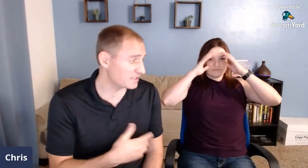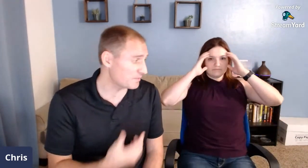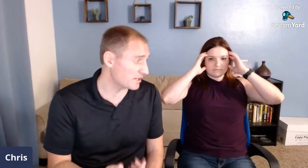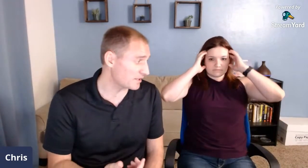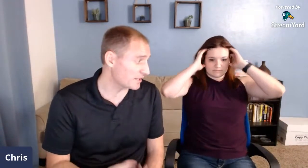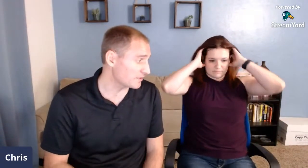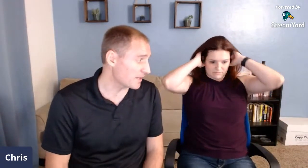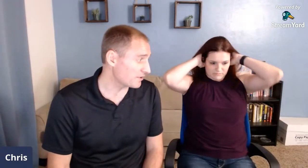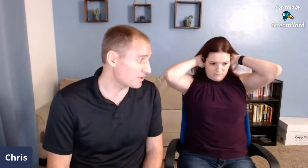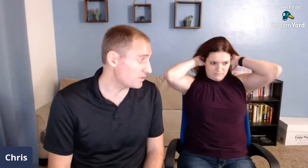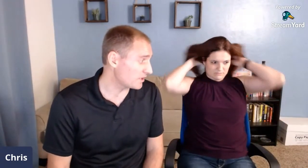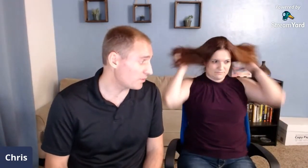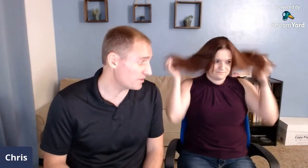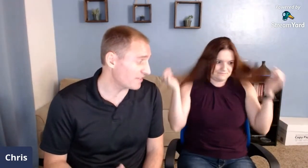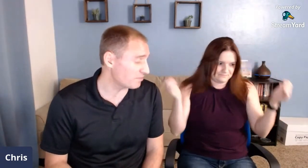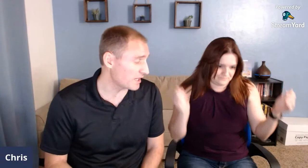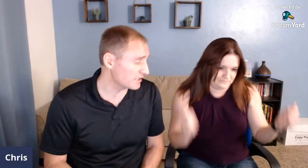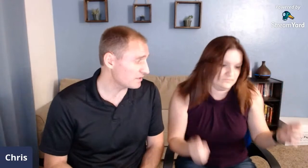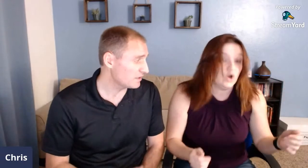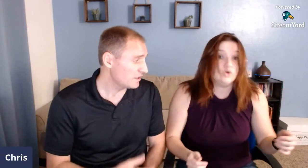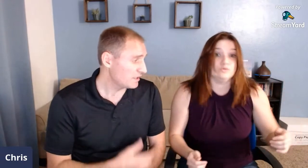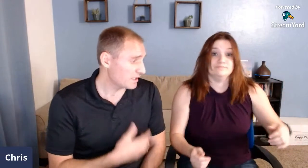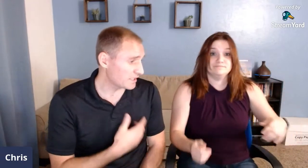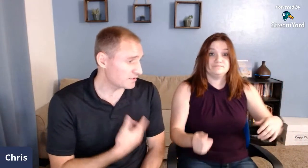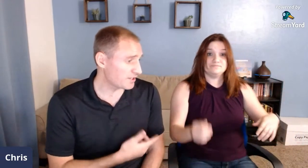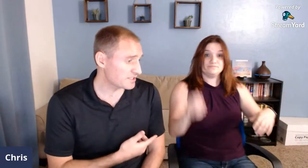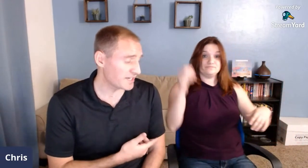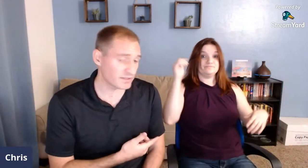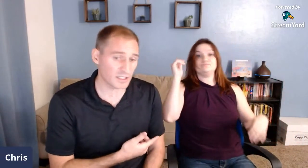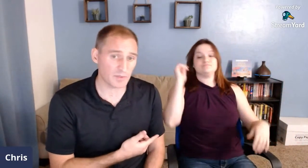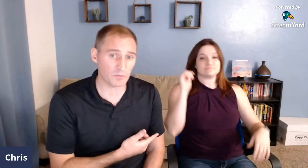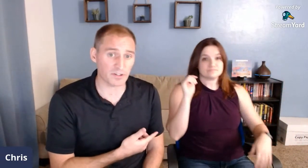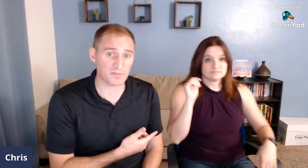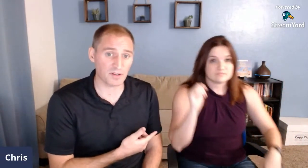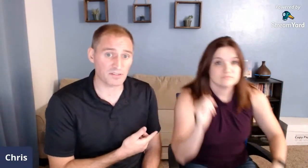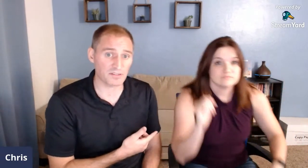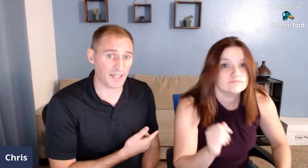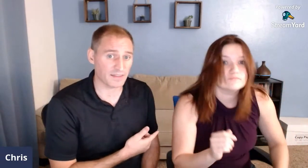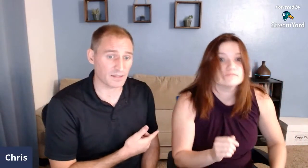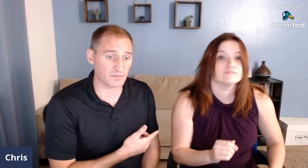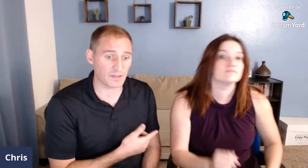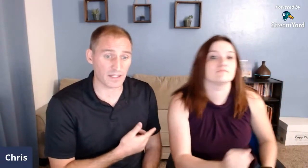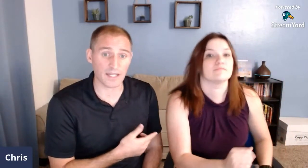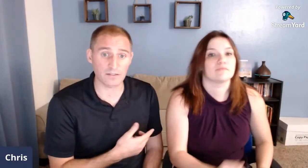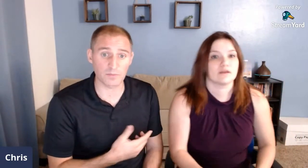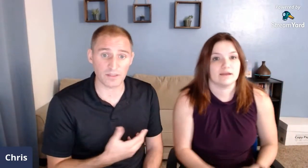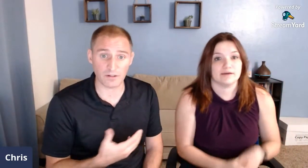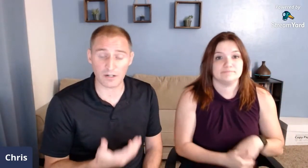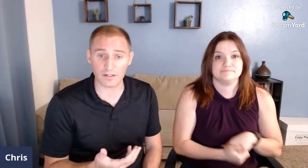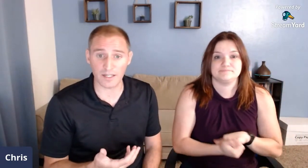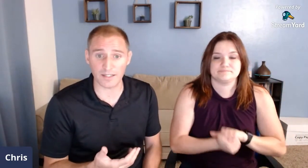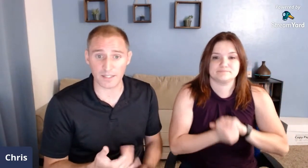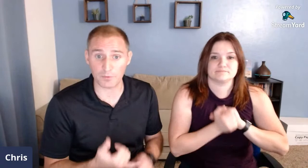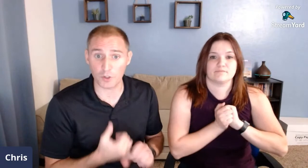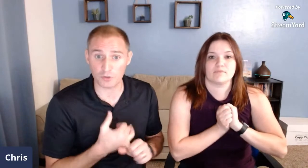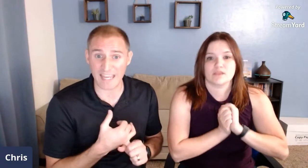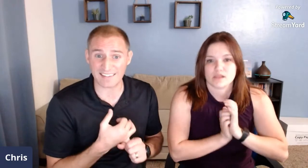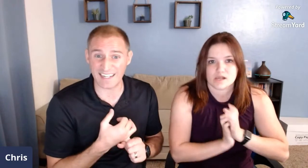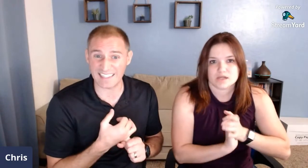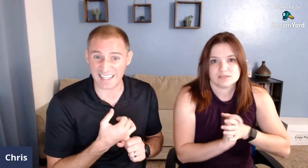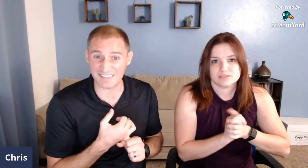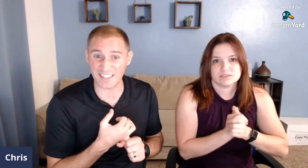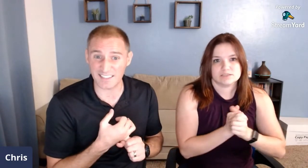They're asking about how to communicate with deafblind. Oh. And you actually have a little bit more experience with that than I do. But there are like